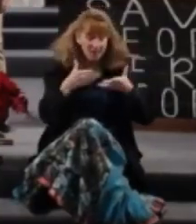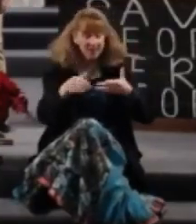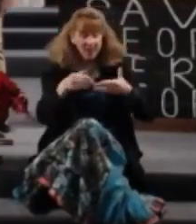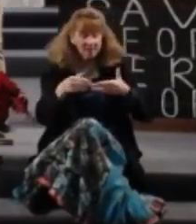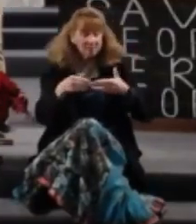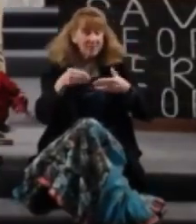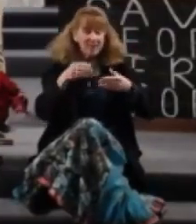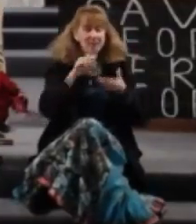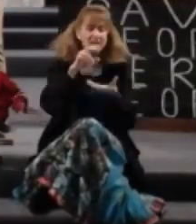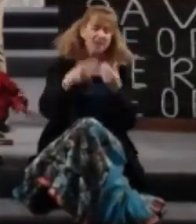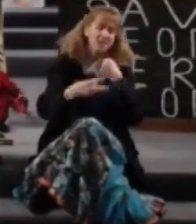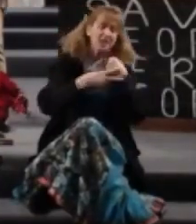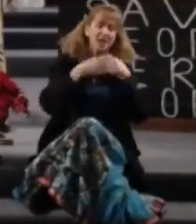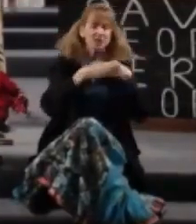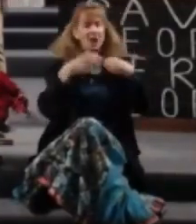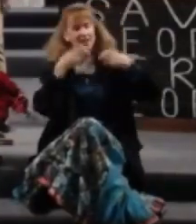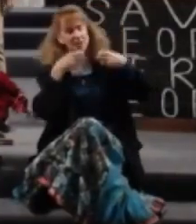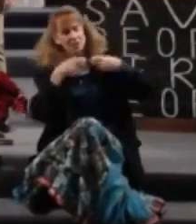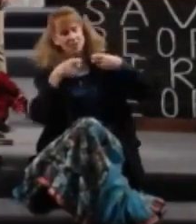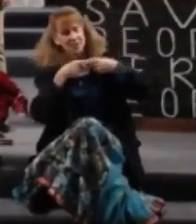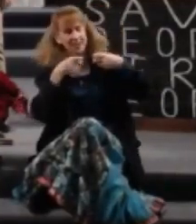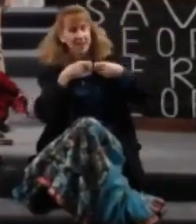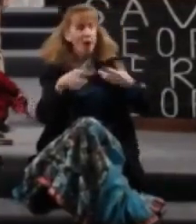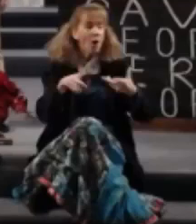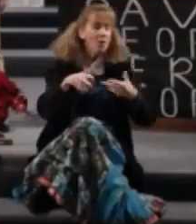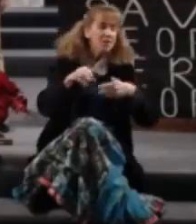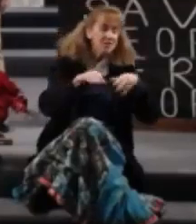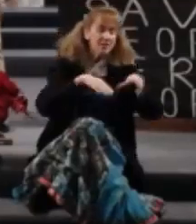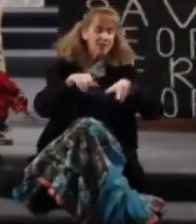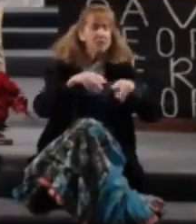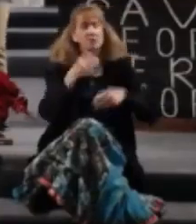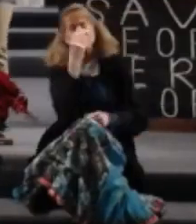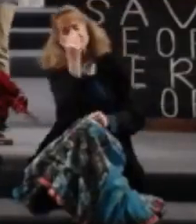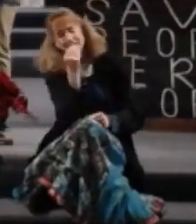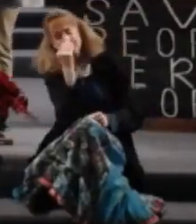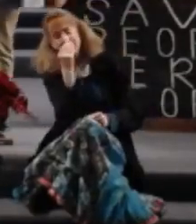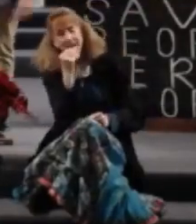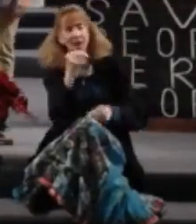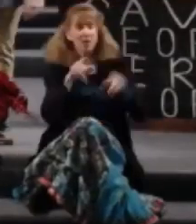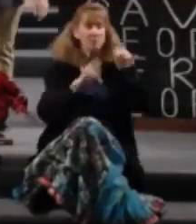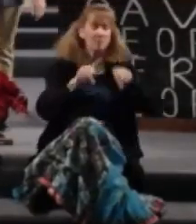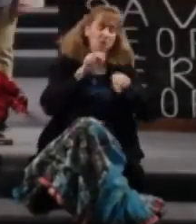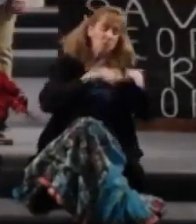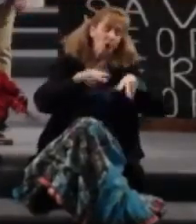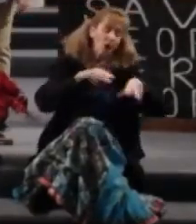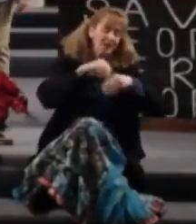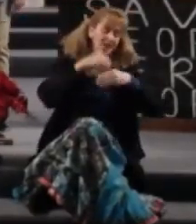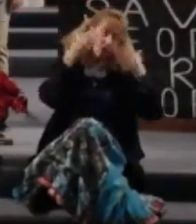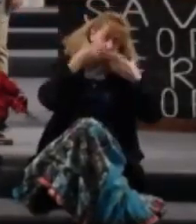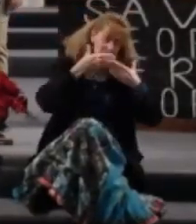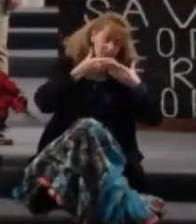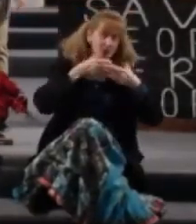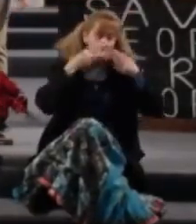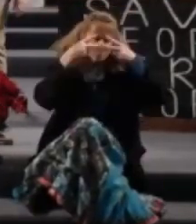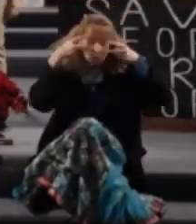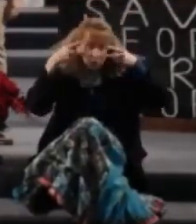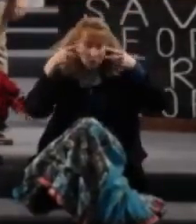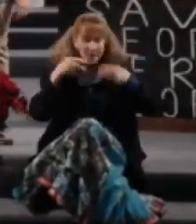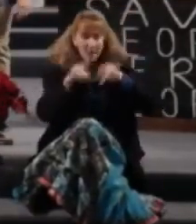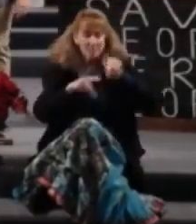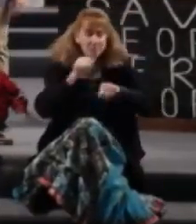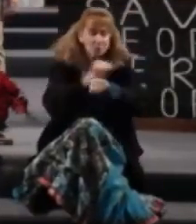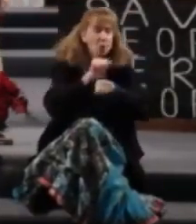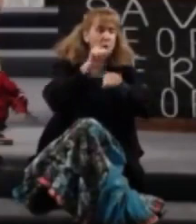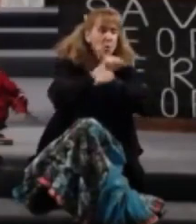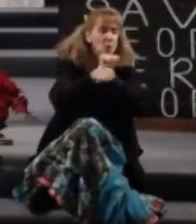toes. The people who walked in darkness spend most of their time sleeping. The people who walked in darkness are usually burglars. The people who walked